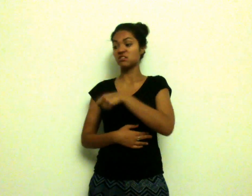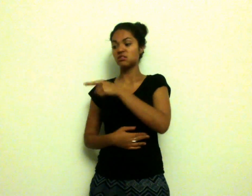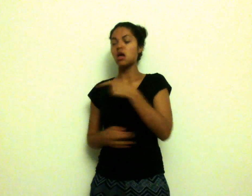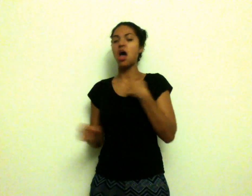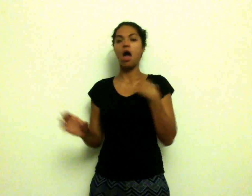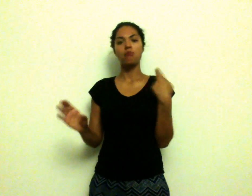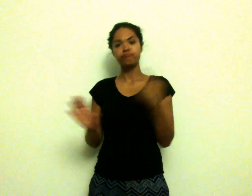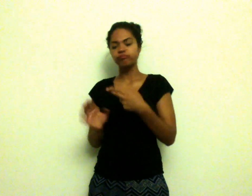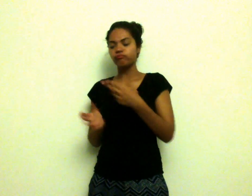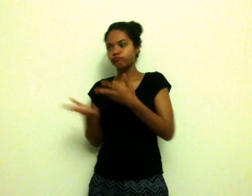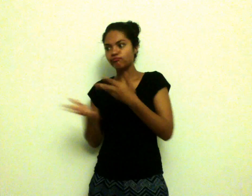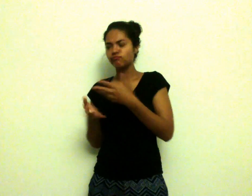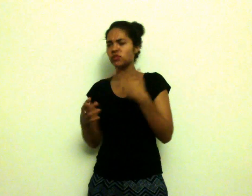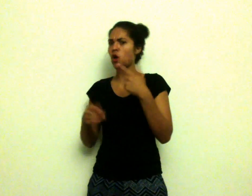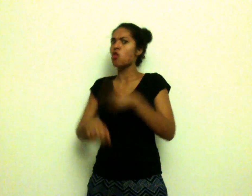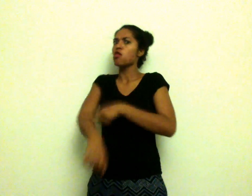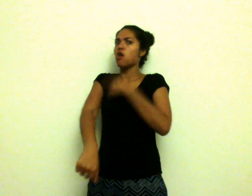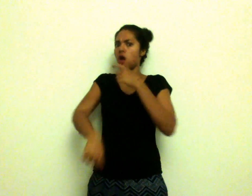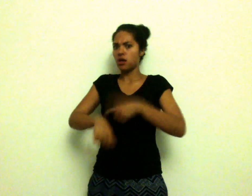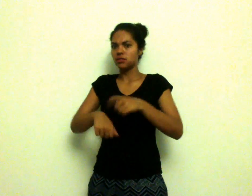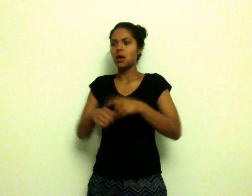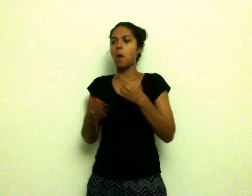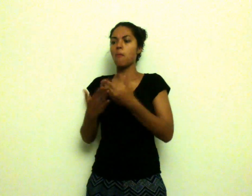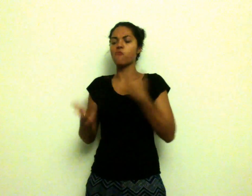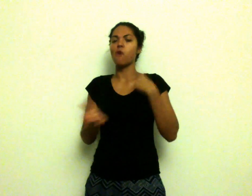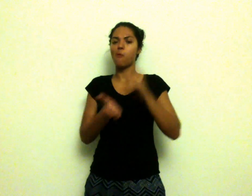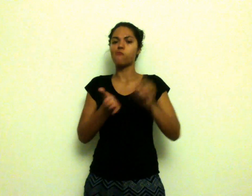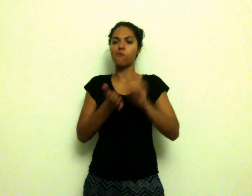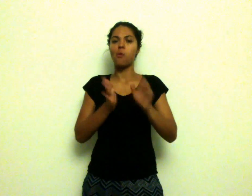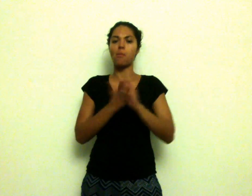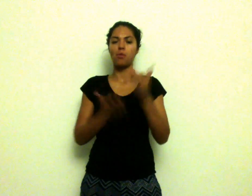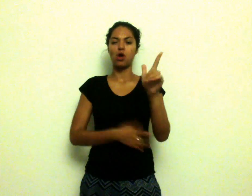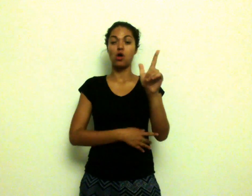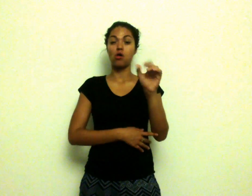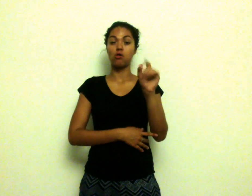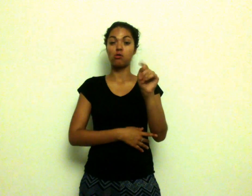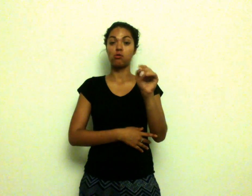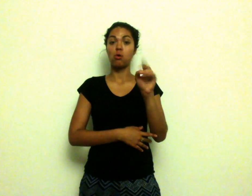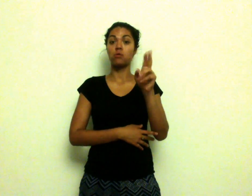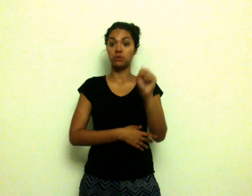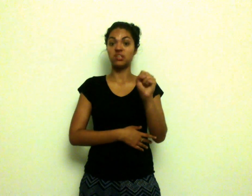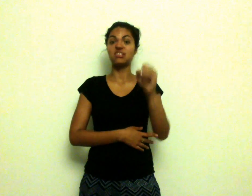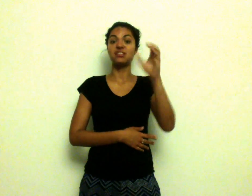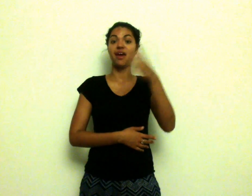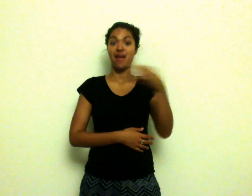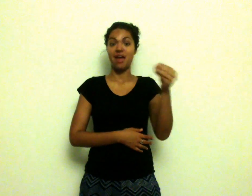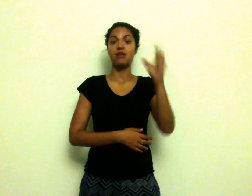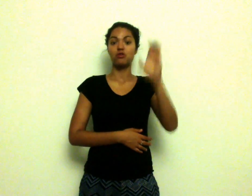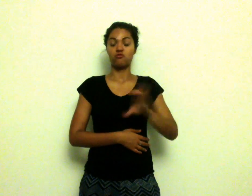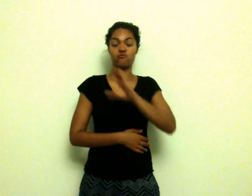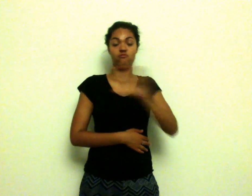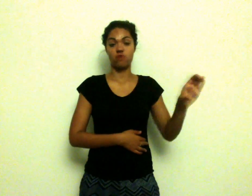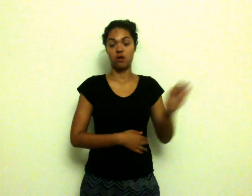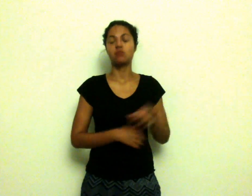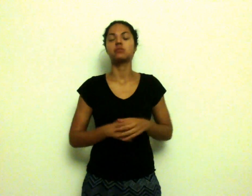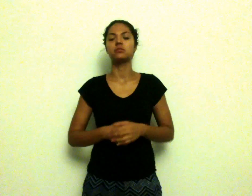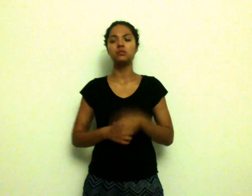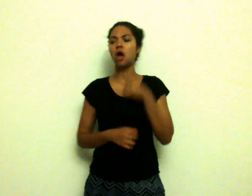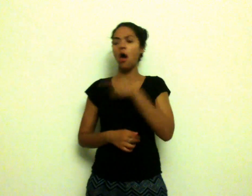Cross. And you could see very quickly where those non-negotiables were. The denial of the essential nature of a self,